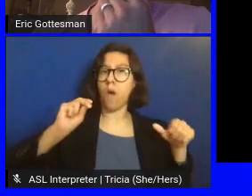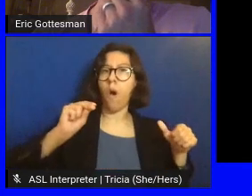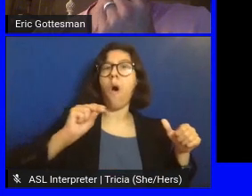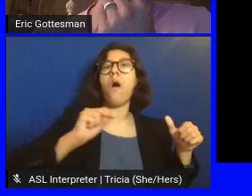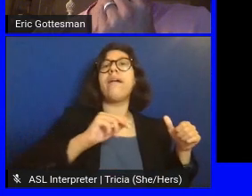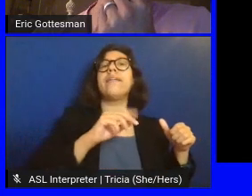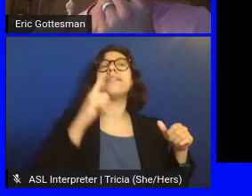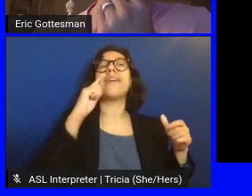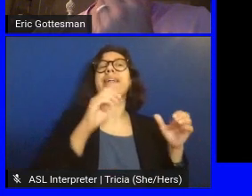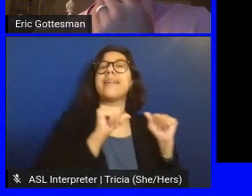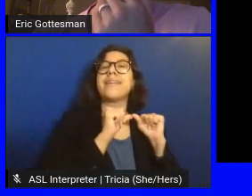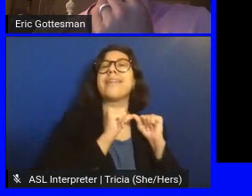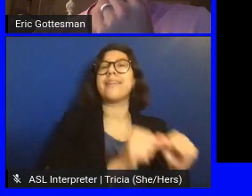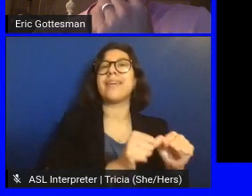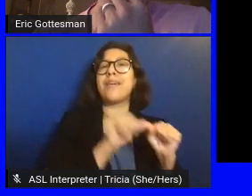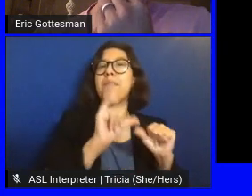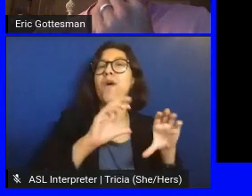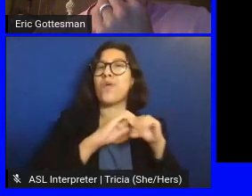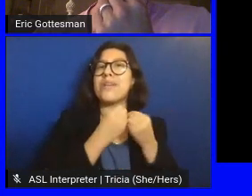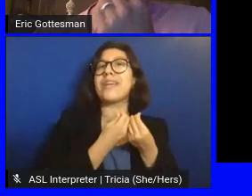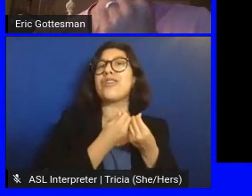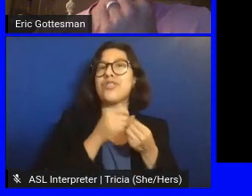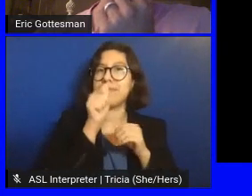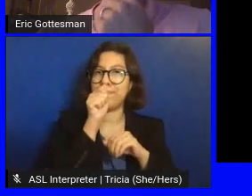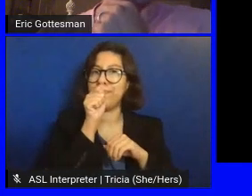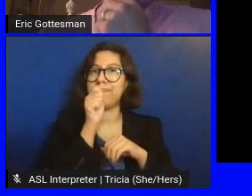as a knowledge gathering organization.